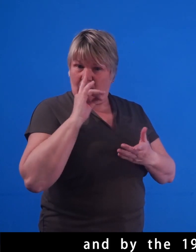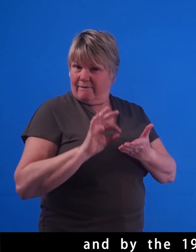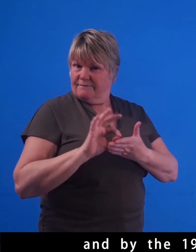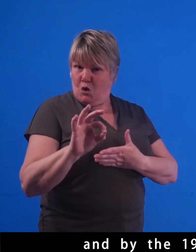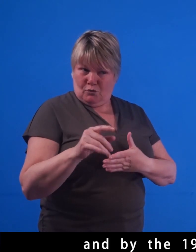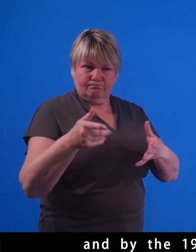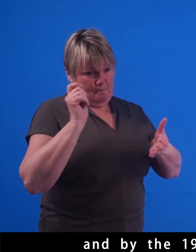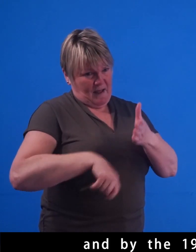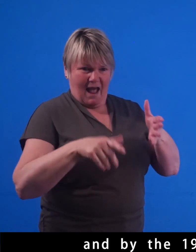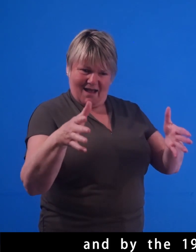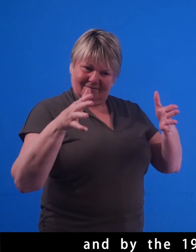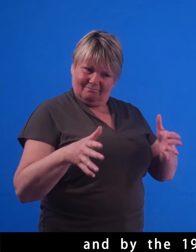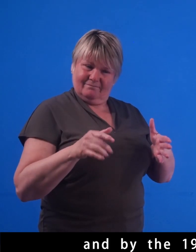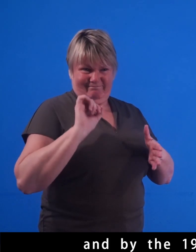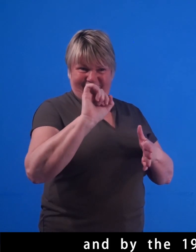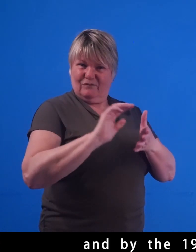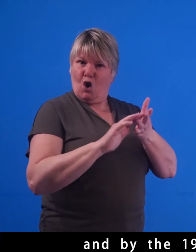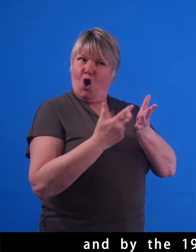families would have been able to afford one of their train sets.